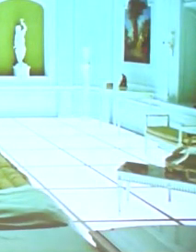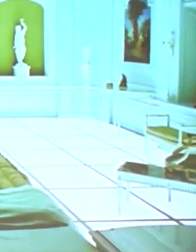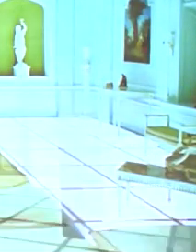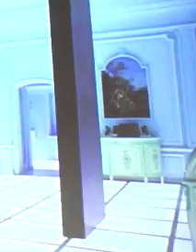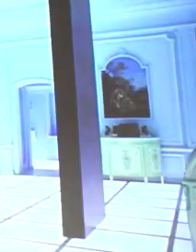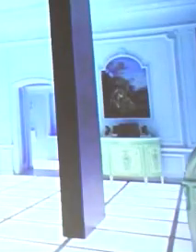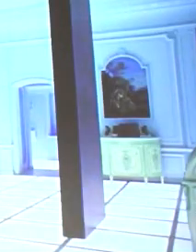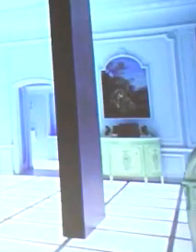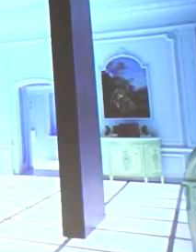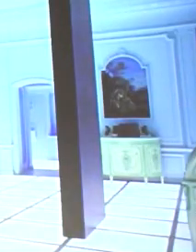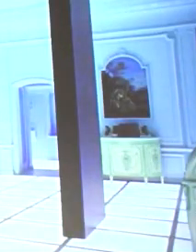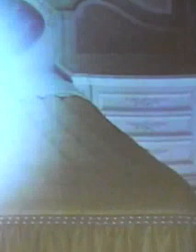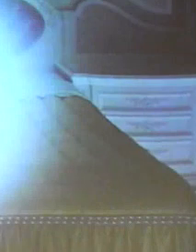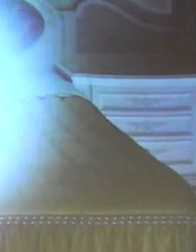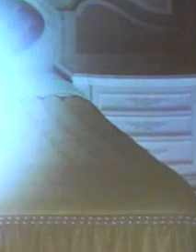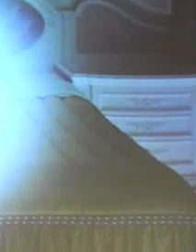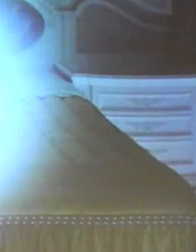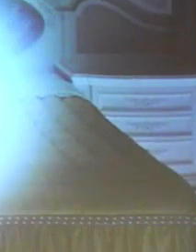and then